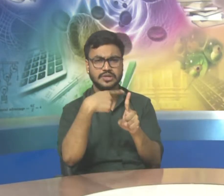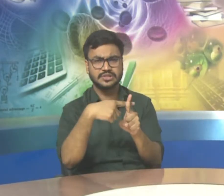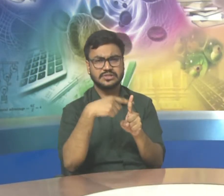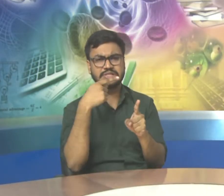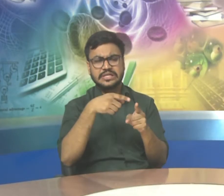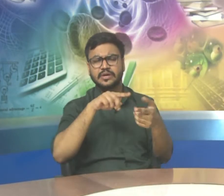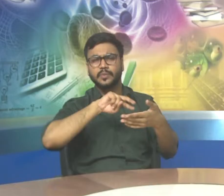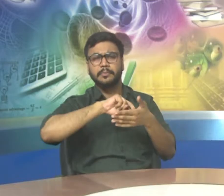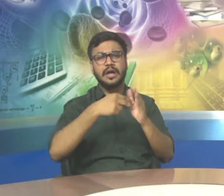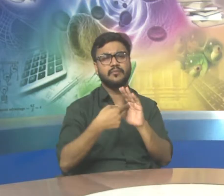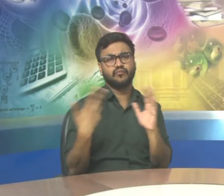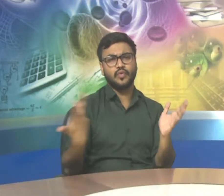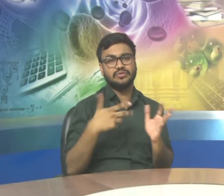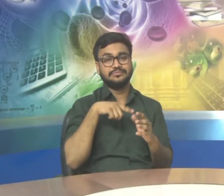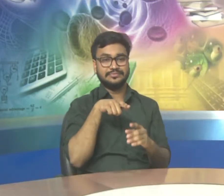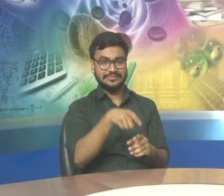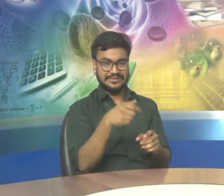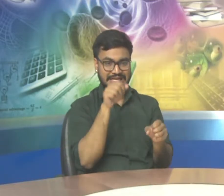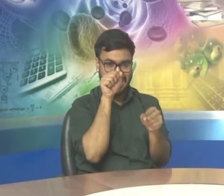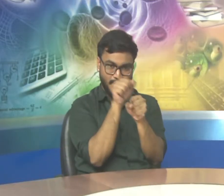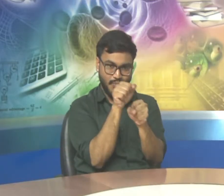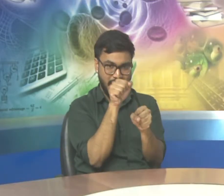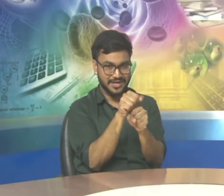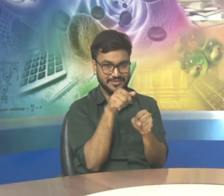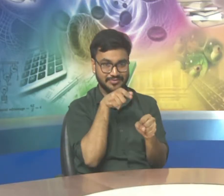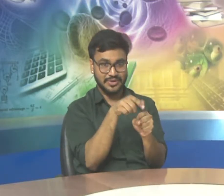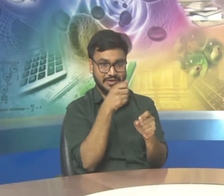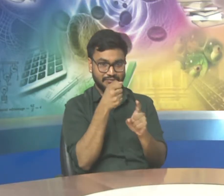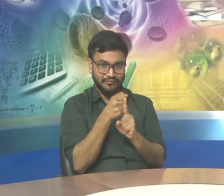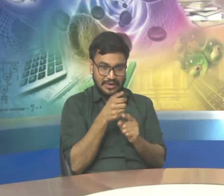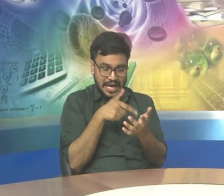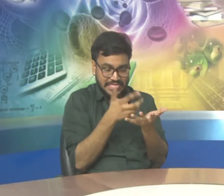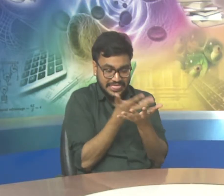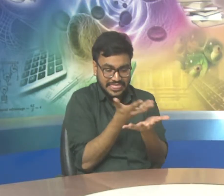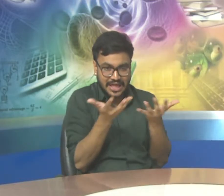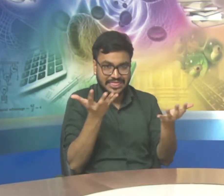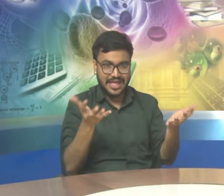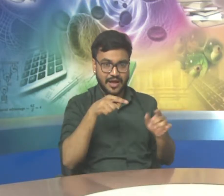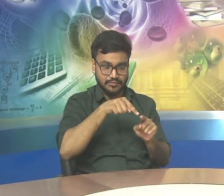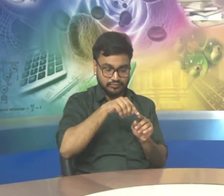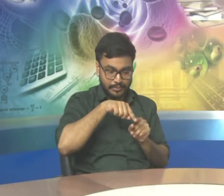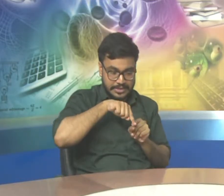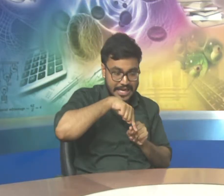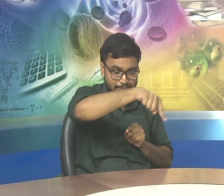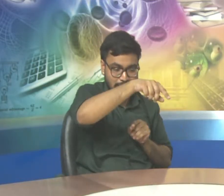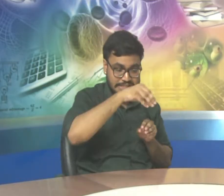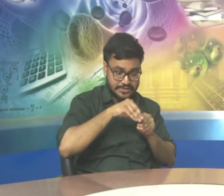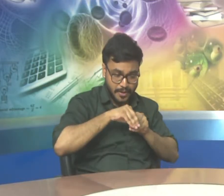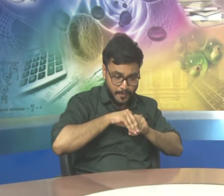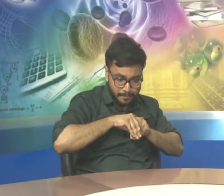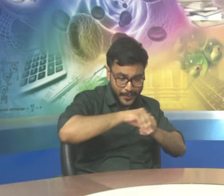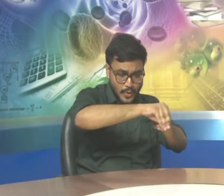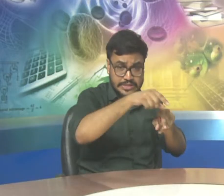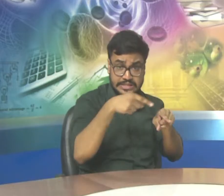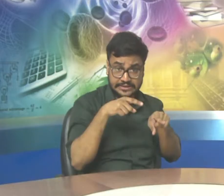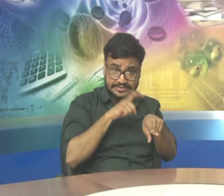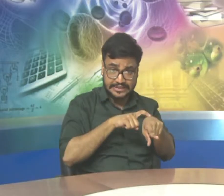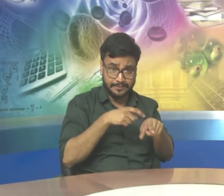Let's explain it briefly. First is positive work. The work done is positive